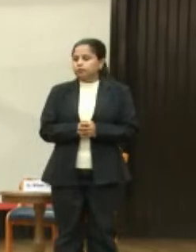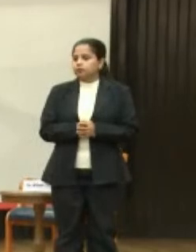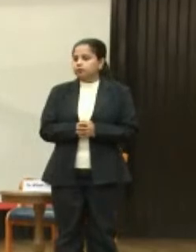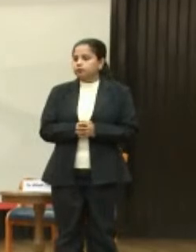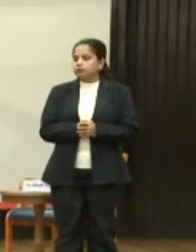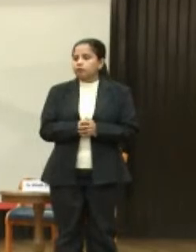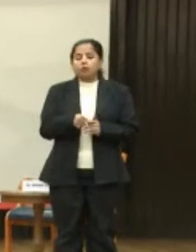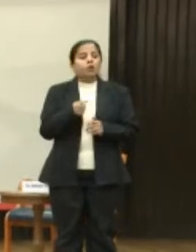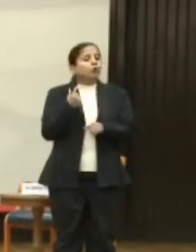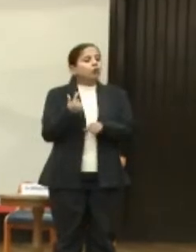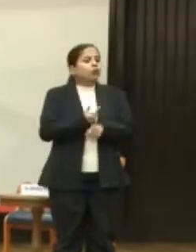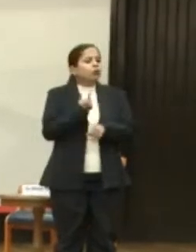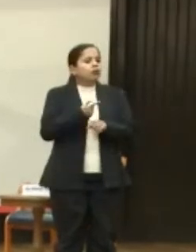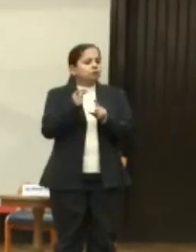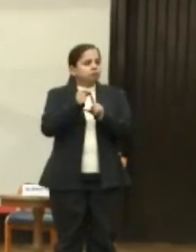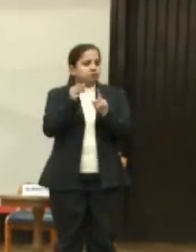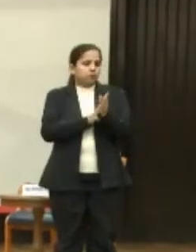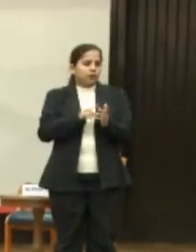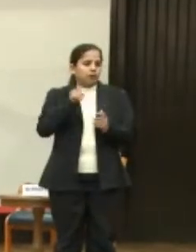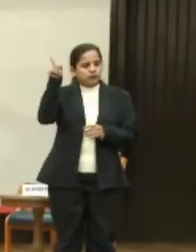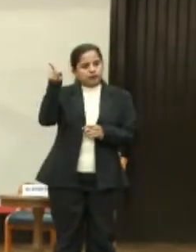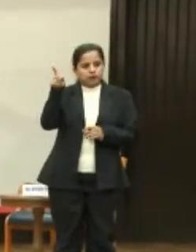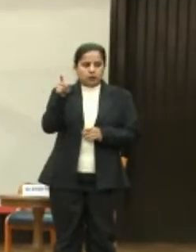To use the PM's words,